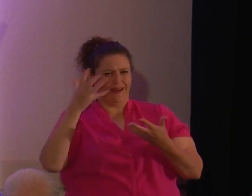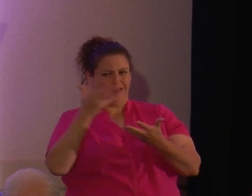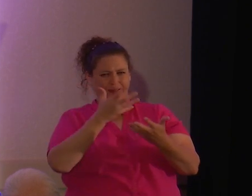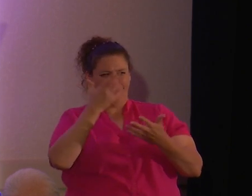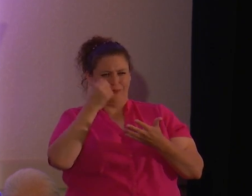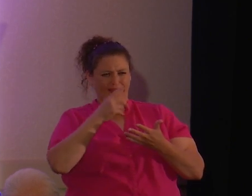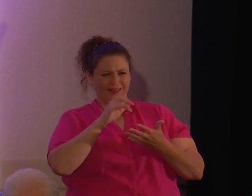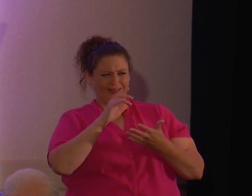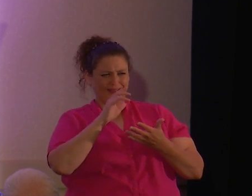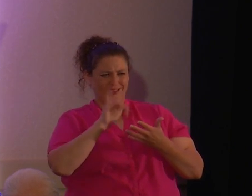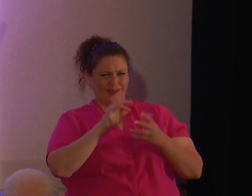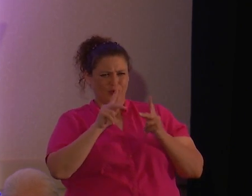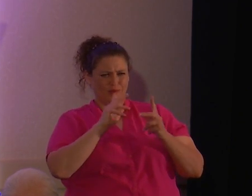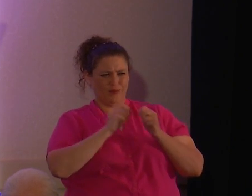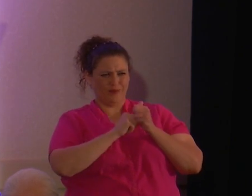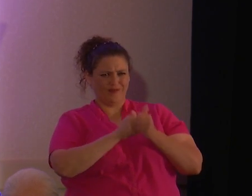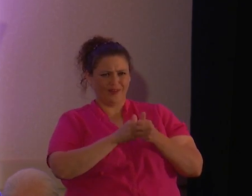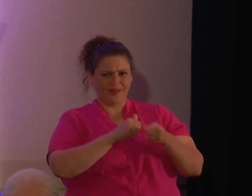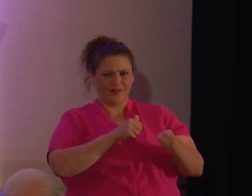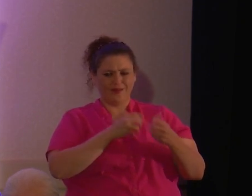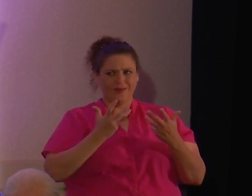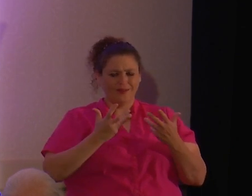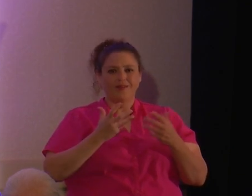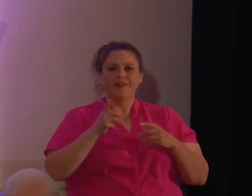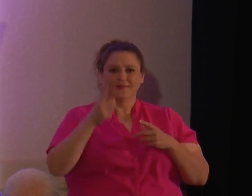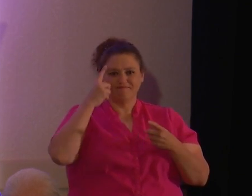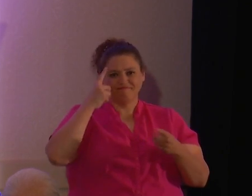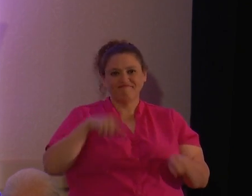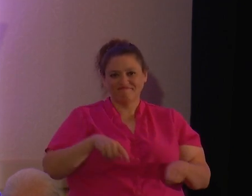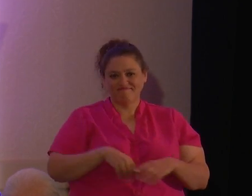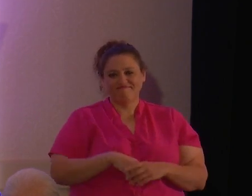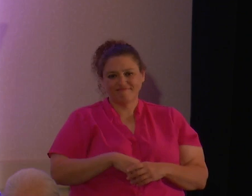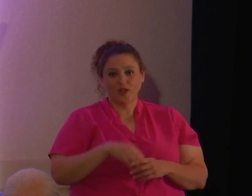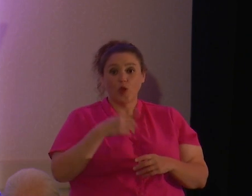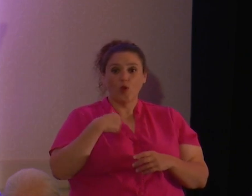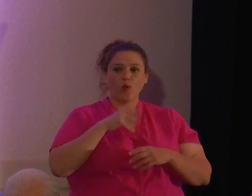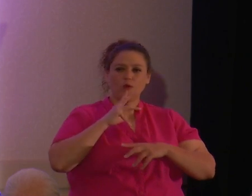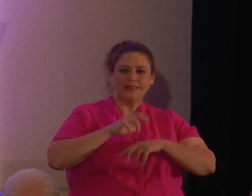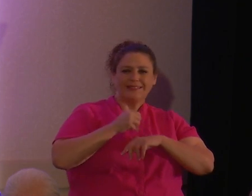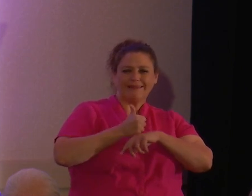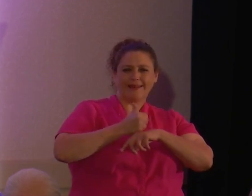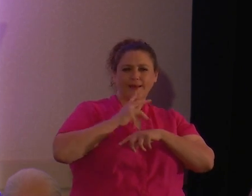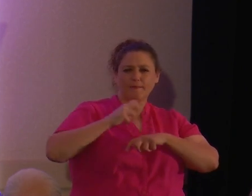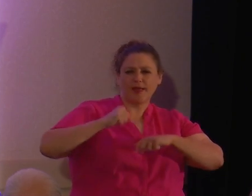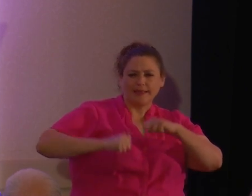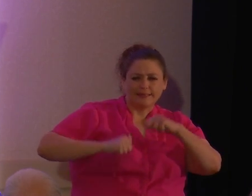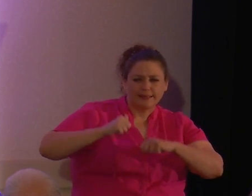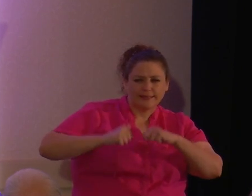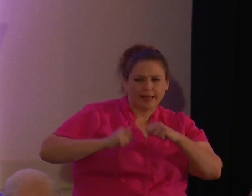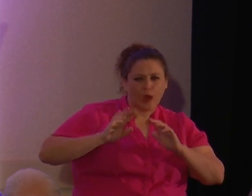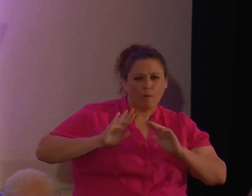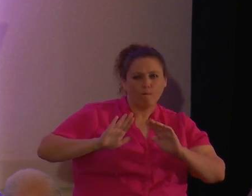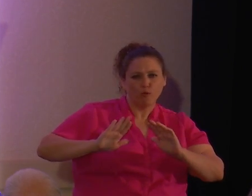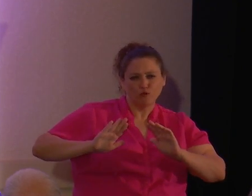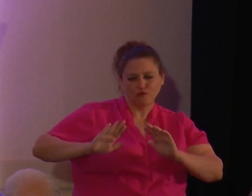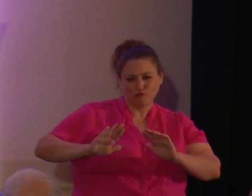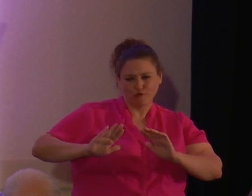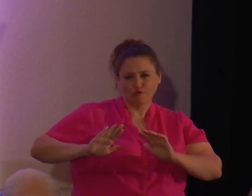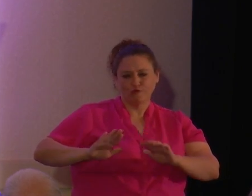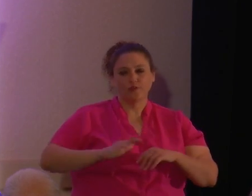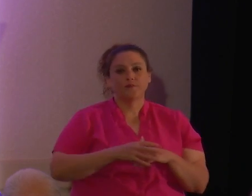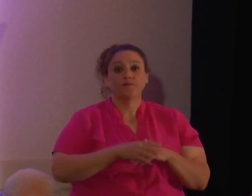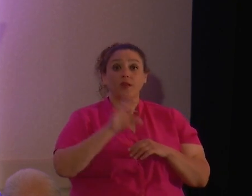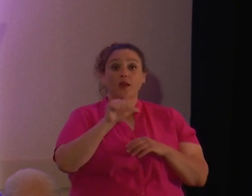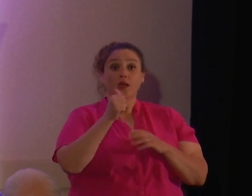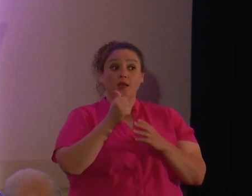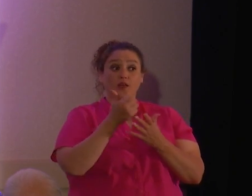And they nodded. They agreed. We're sowing that seed. We're pushing that. And the other interesting thing,